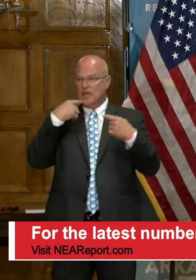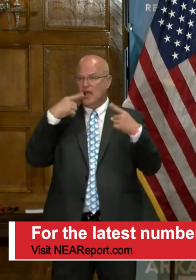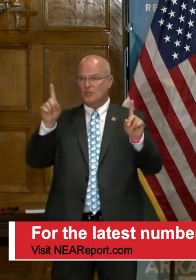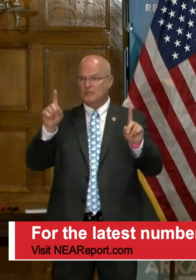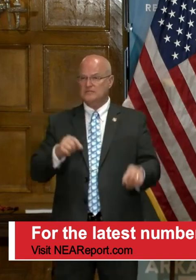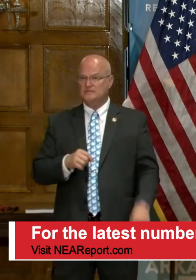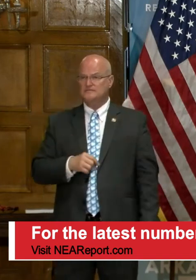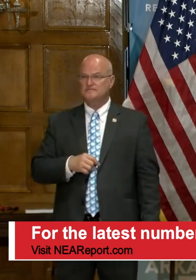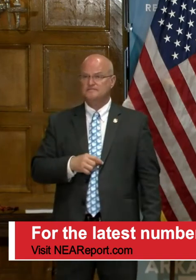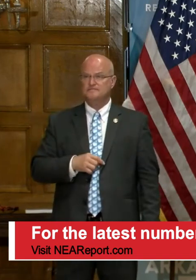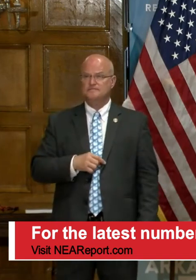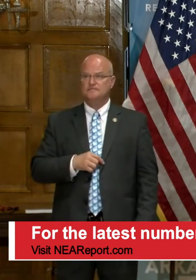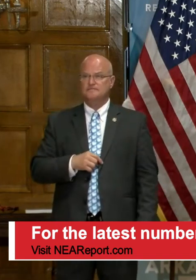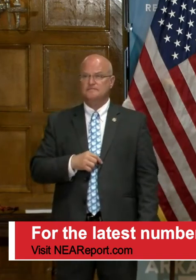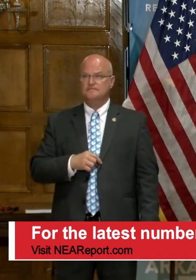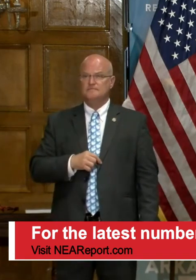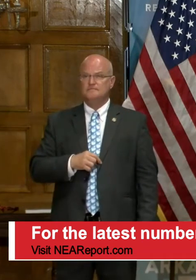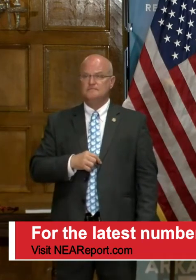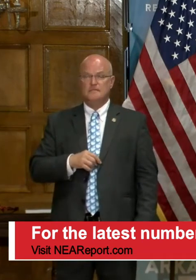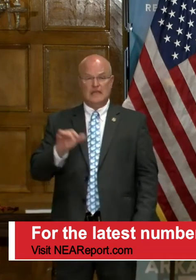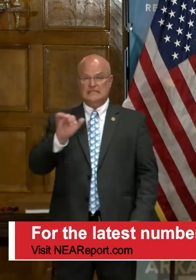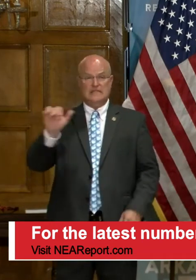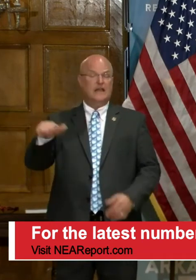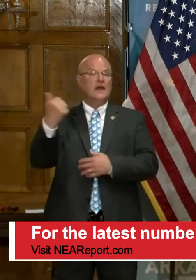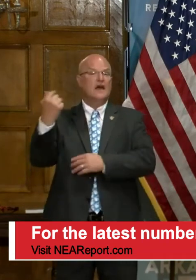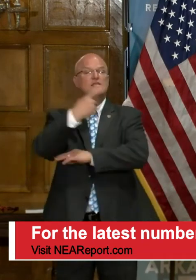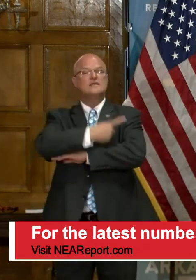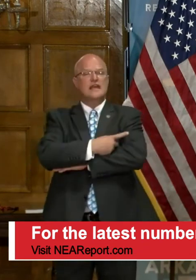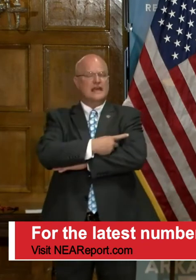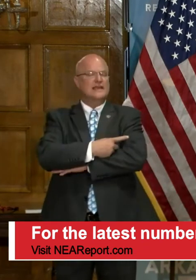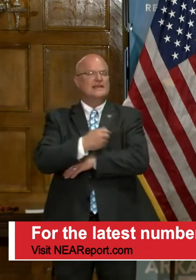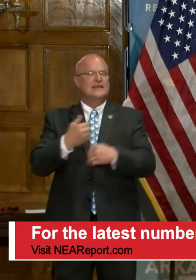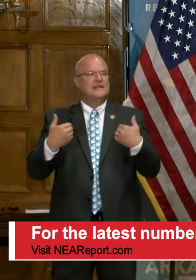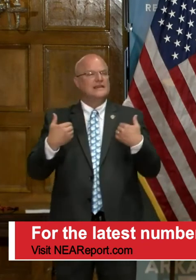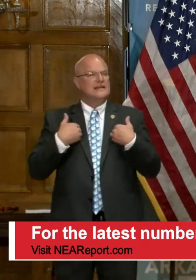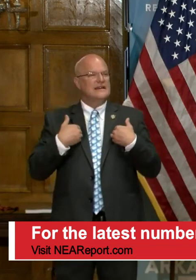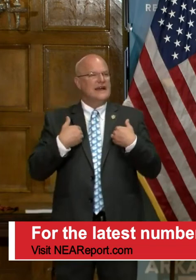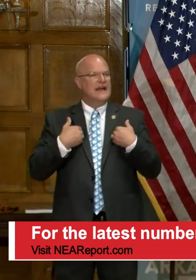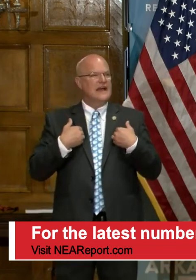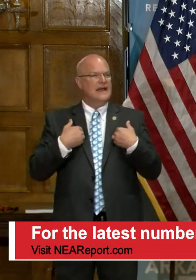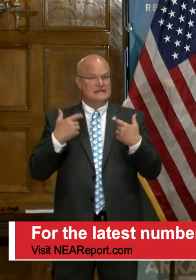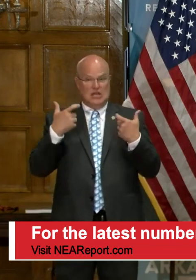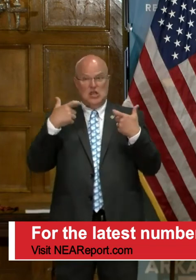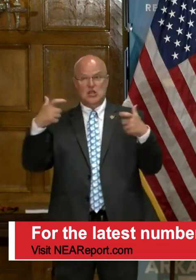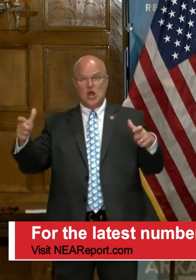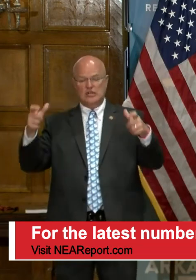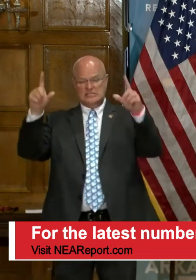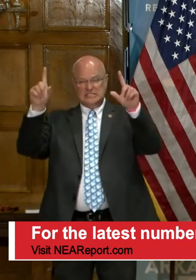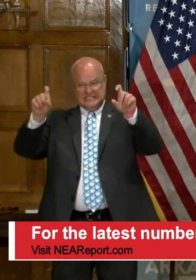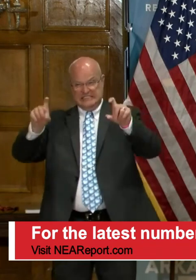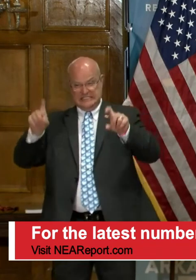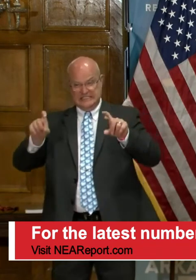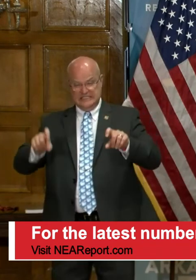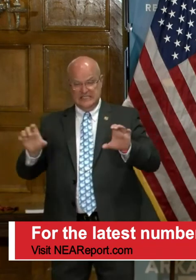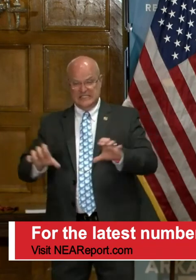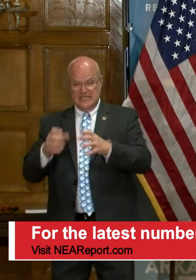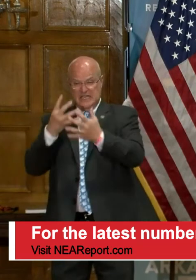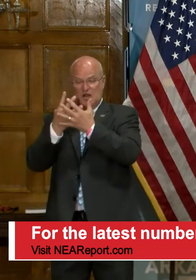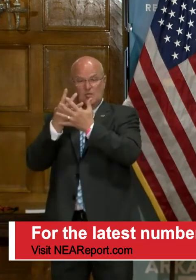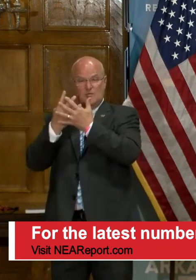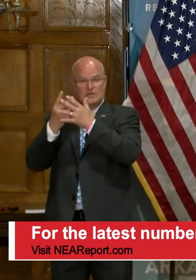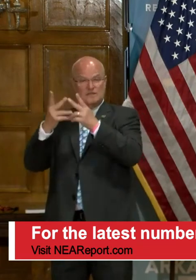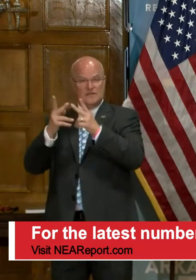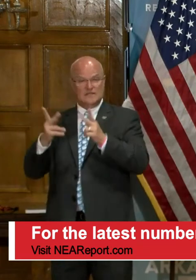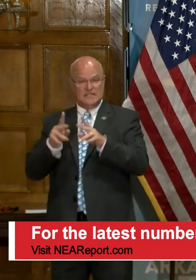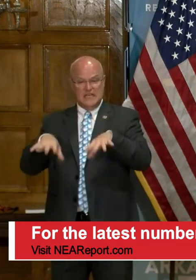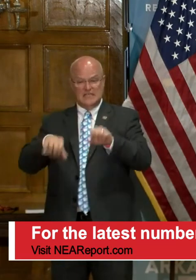accomplish. And just like the other day, we had a large amount of testing done in a prison